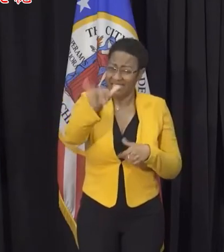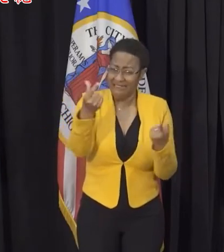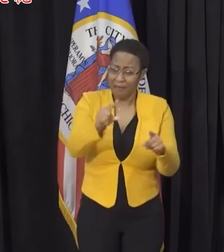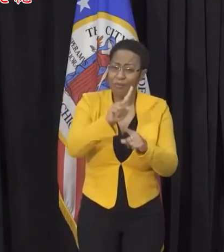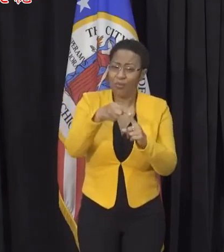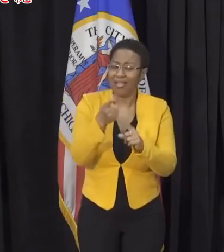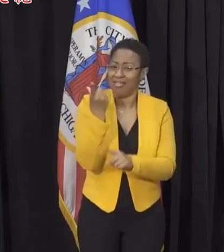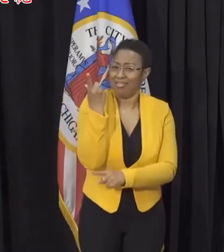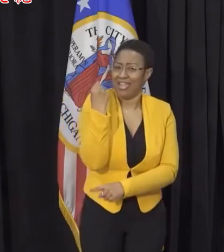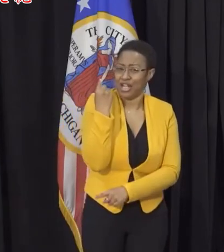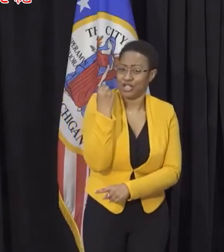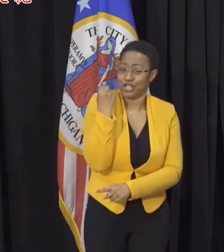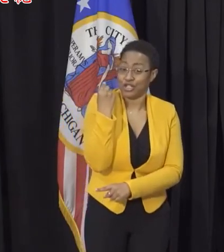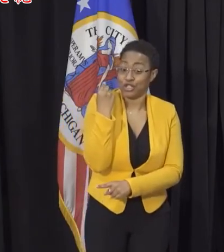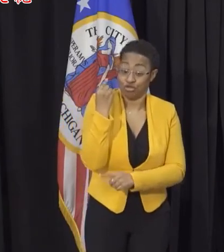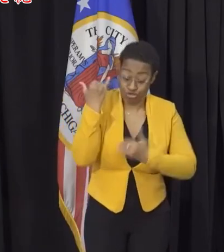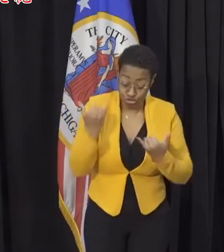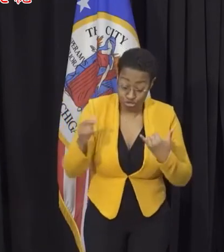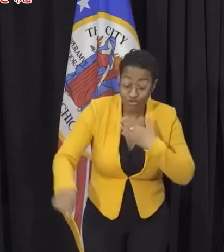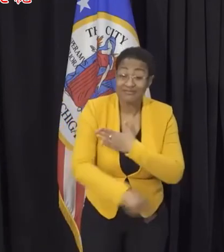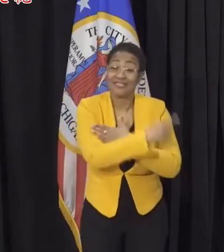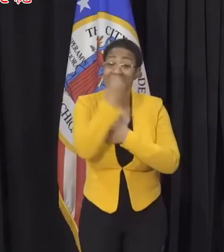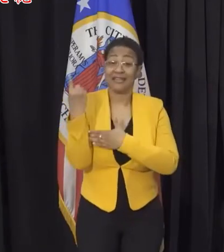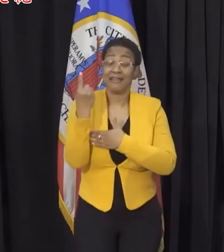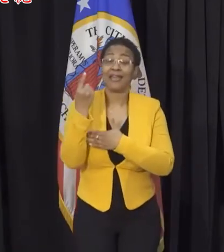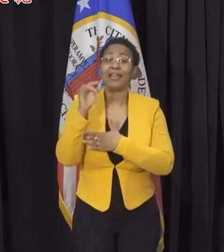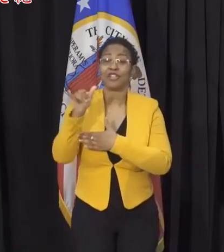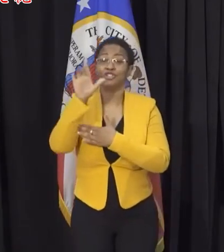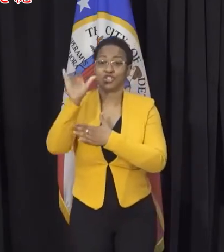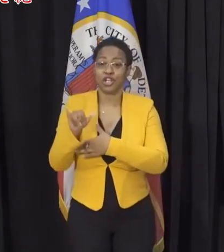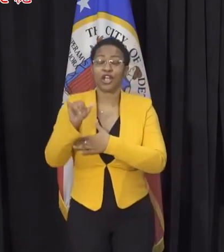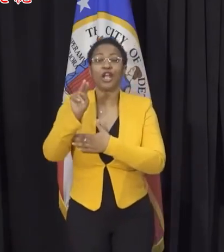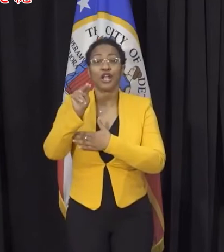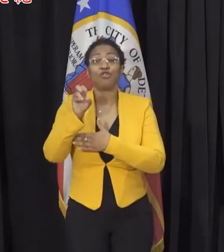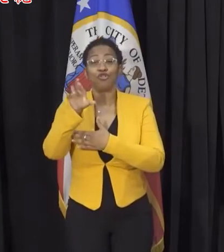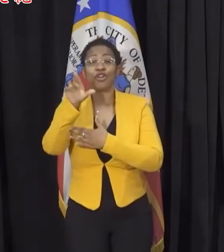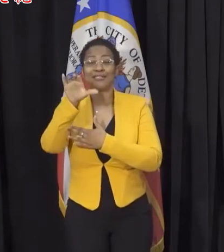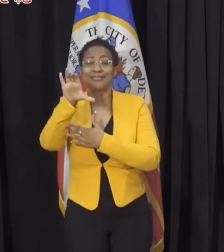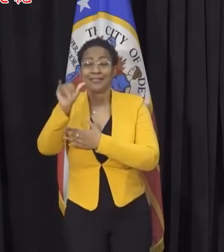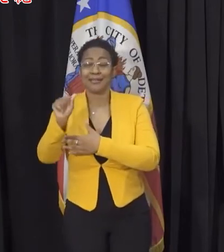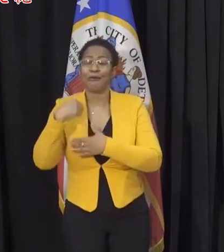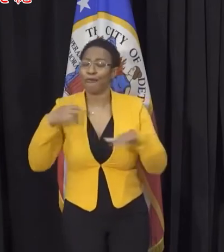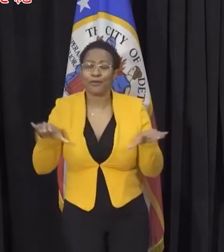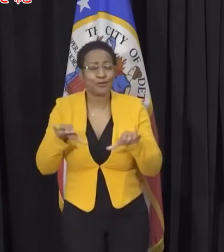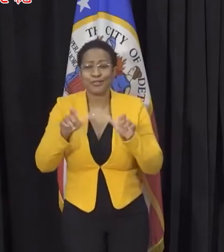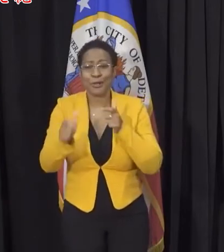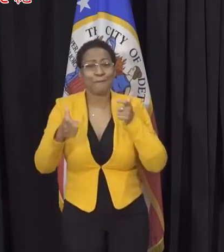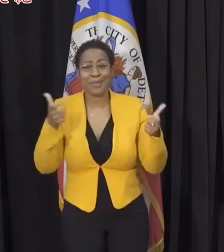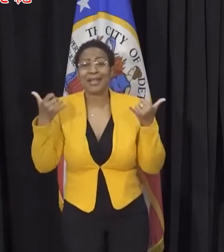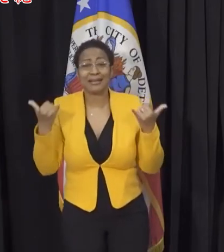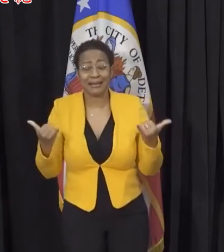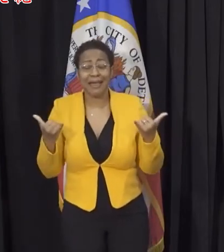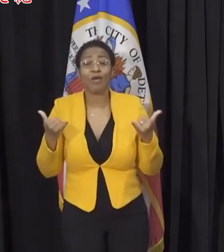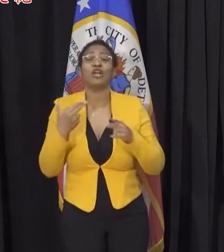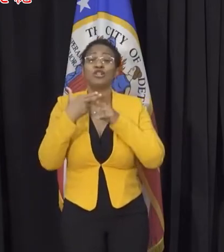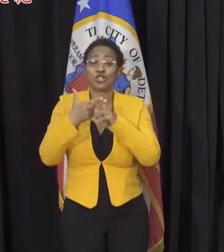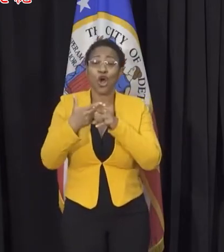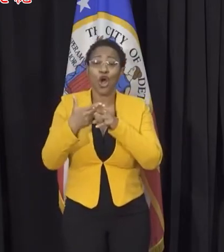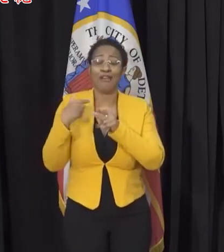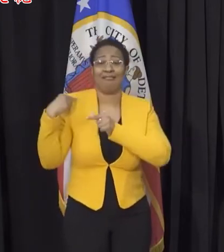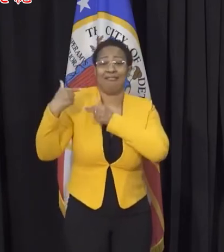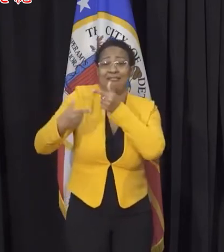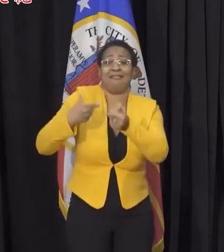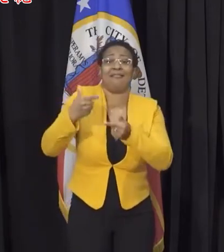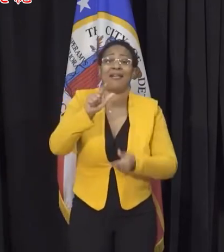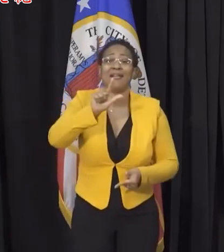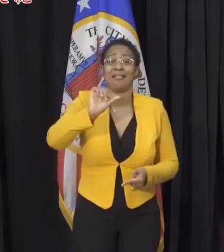year. Today, Jerry Norcia, we are doing something big. It's called legacy.